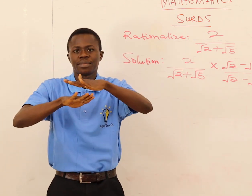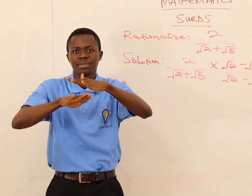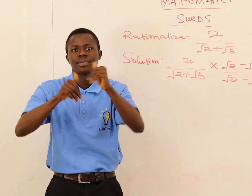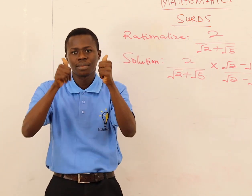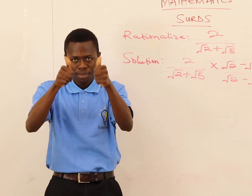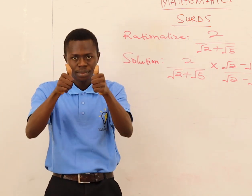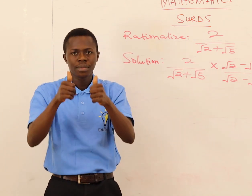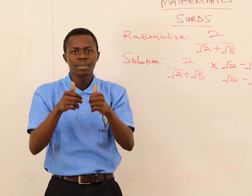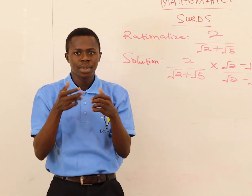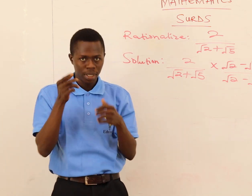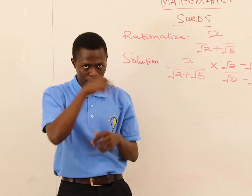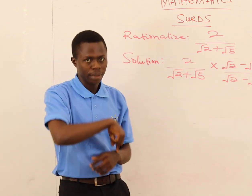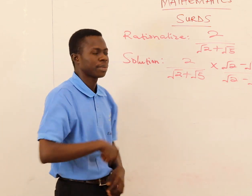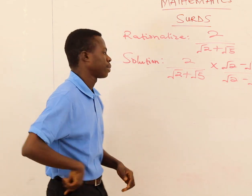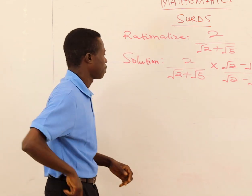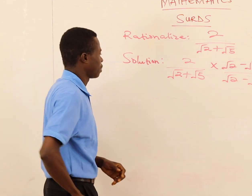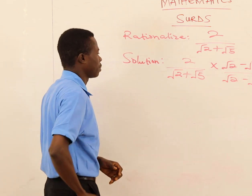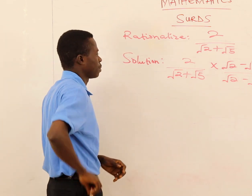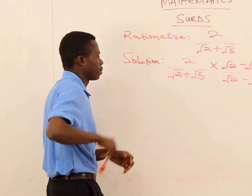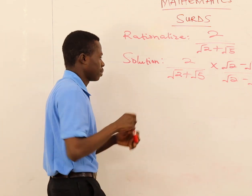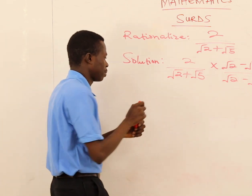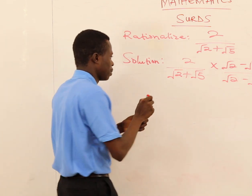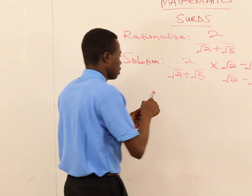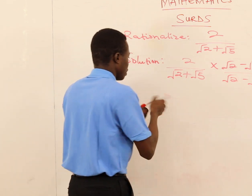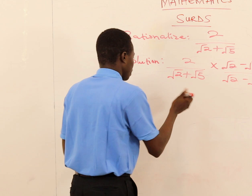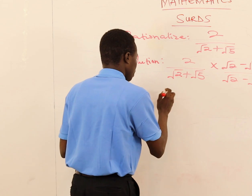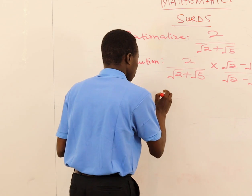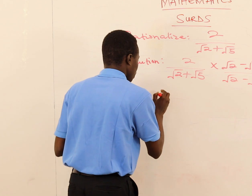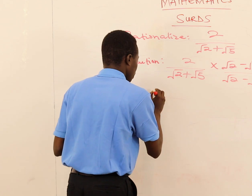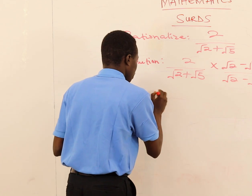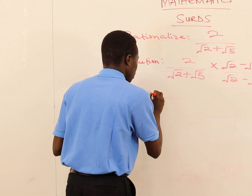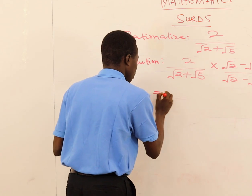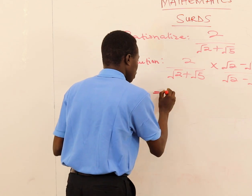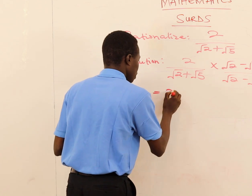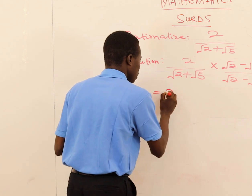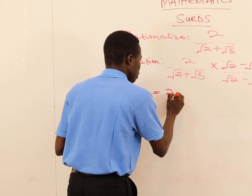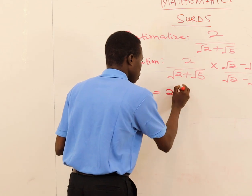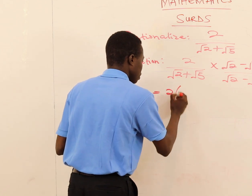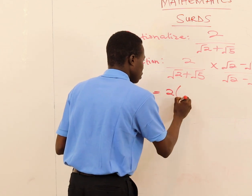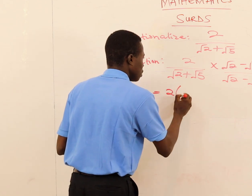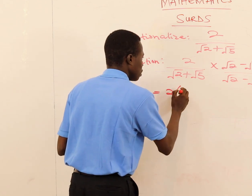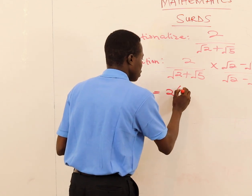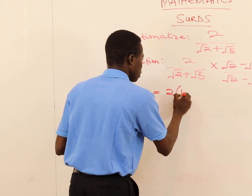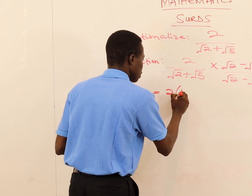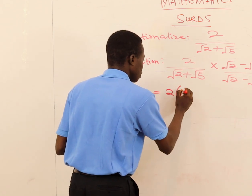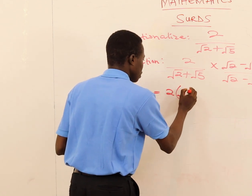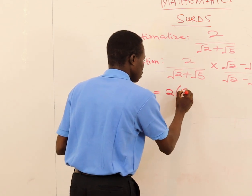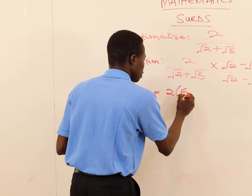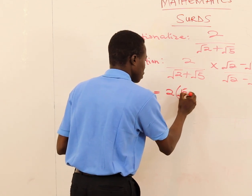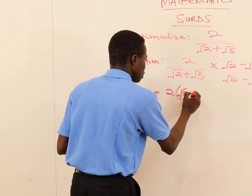we multiply the expression on the numerator side and we multiply the expression on the denominator side. So we